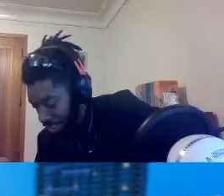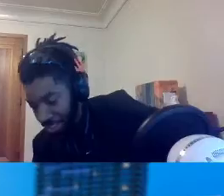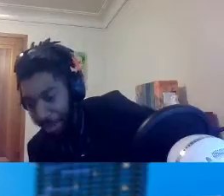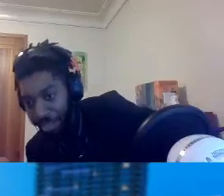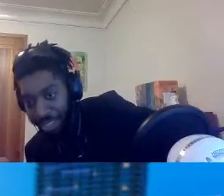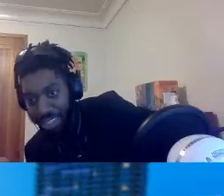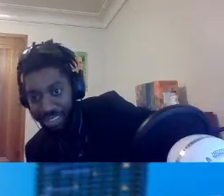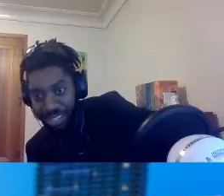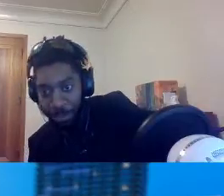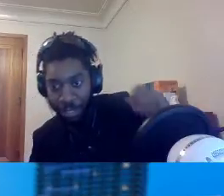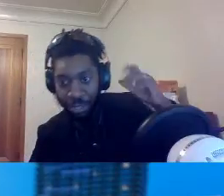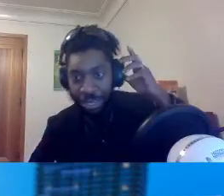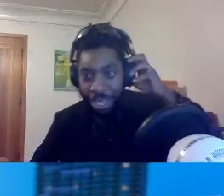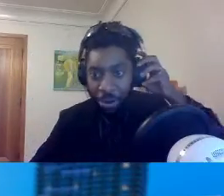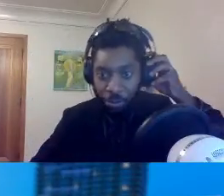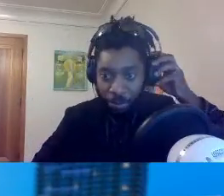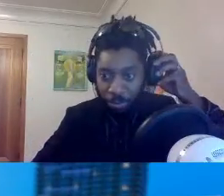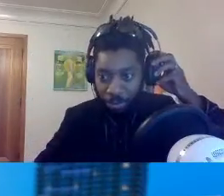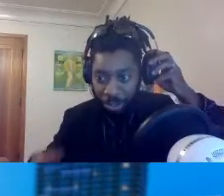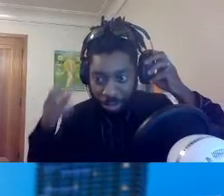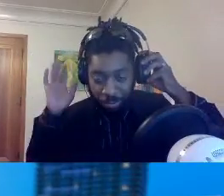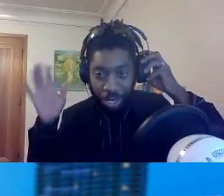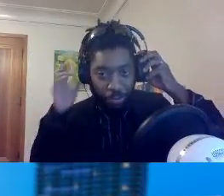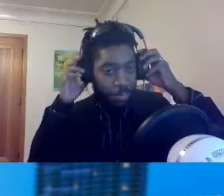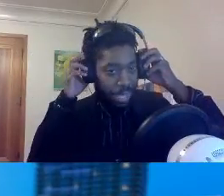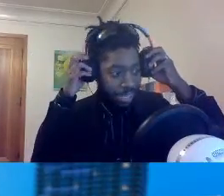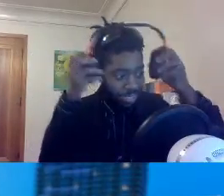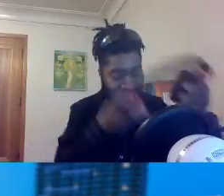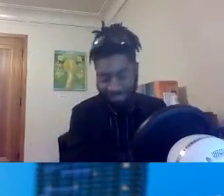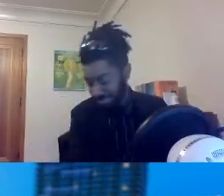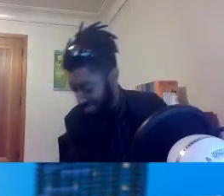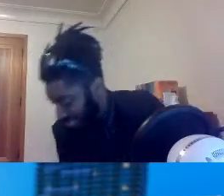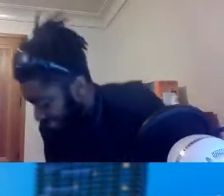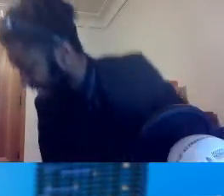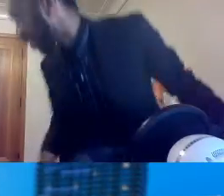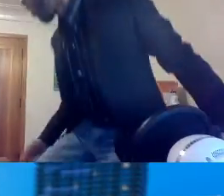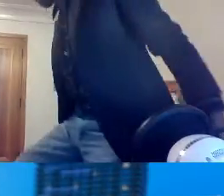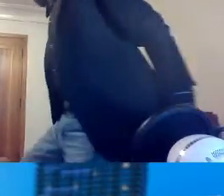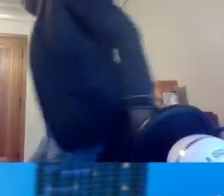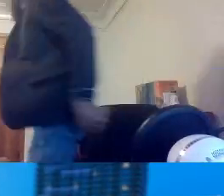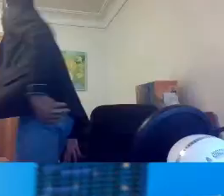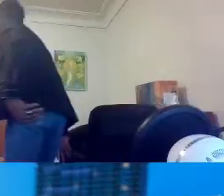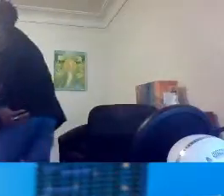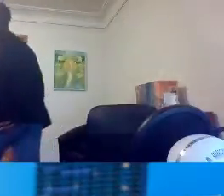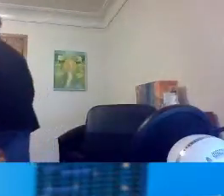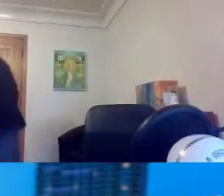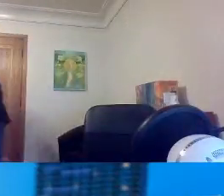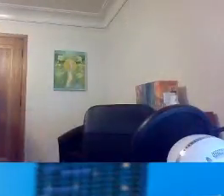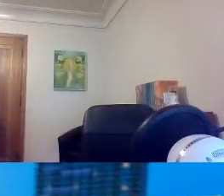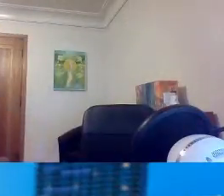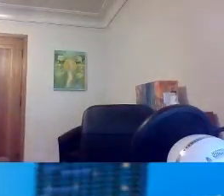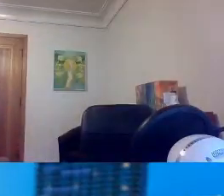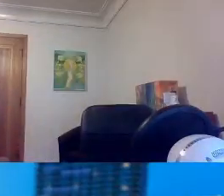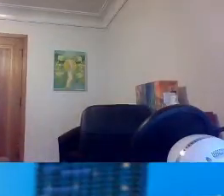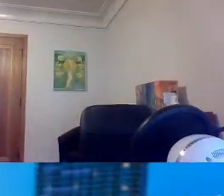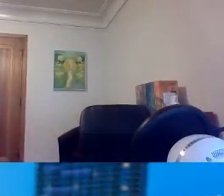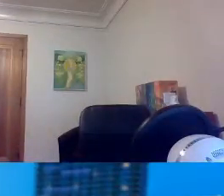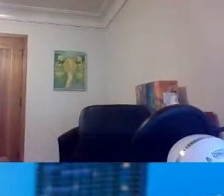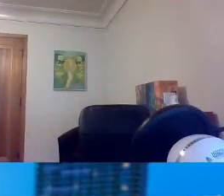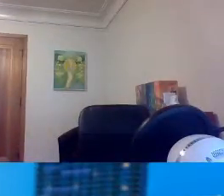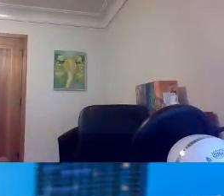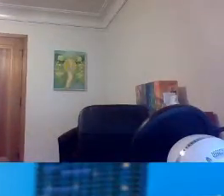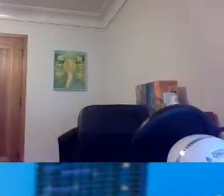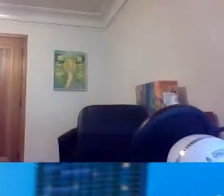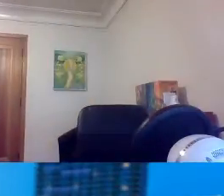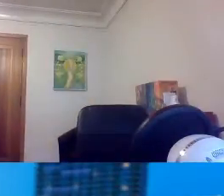Let me go get a napkin and to clean up here. I will be right back. Get a towel. I have just did towels.